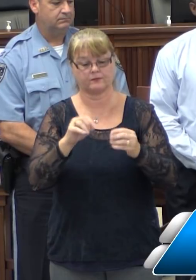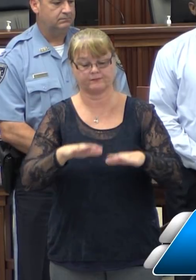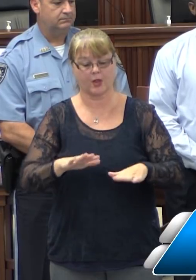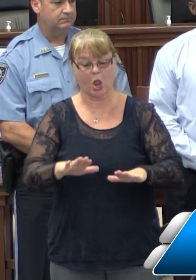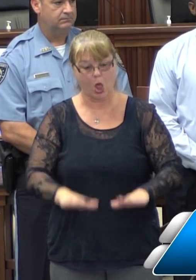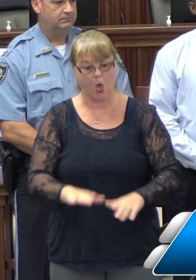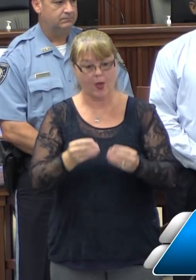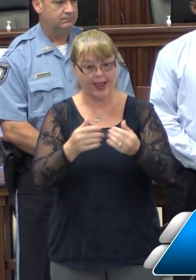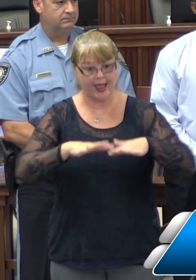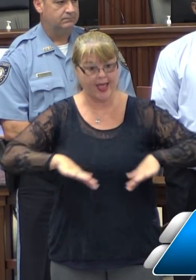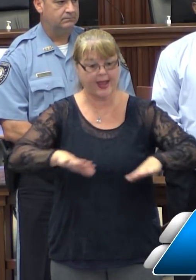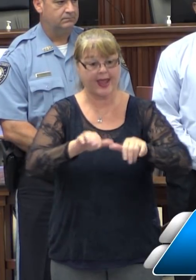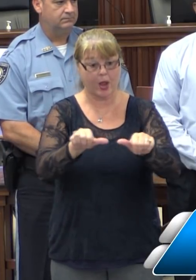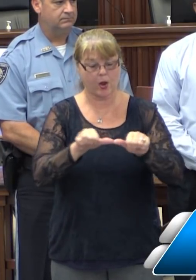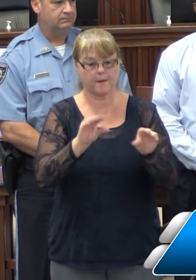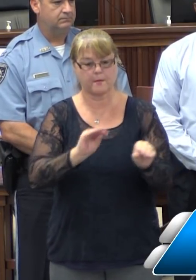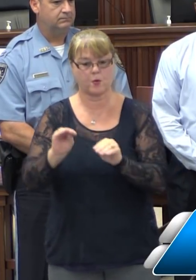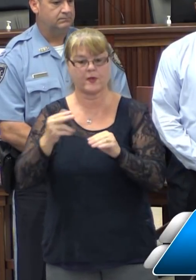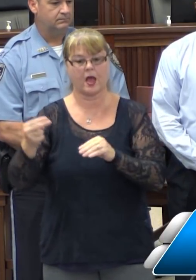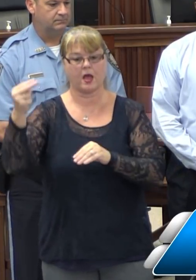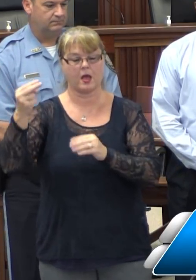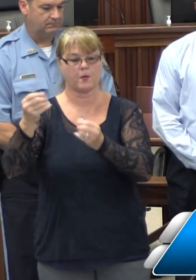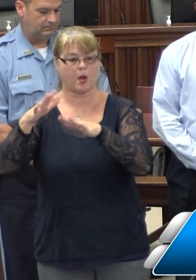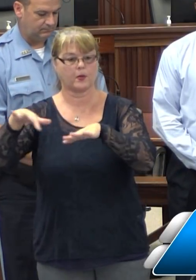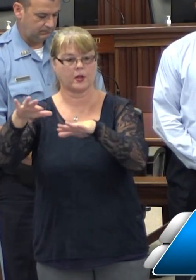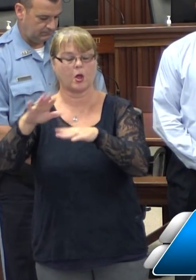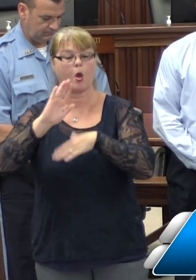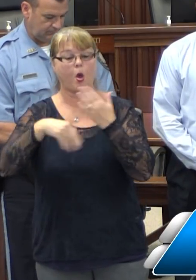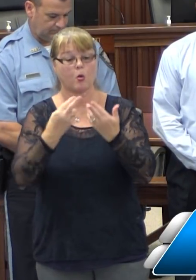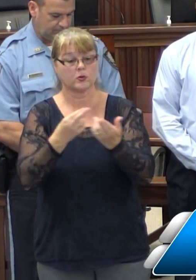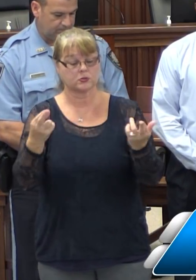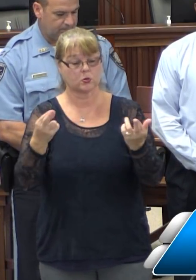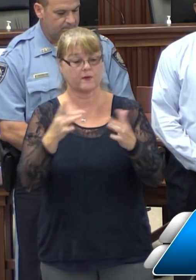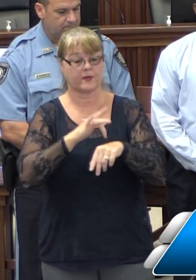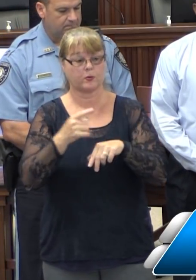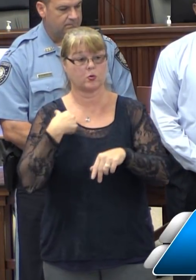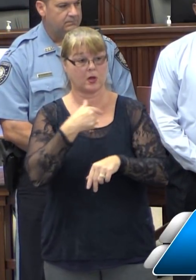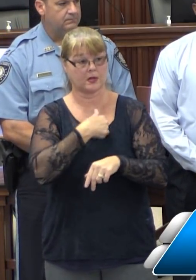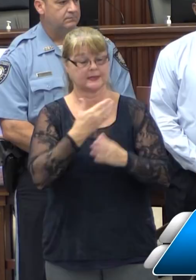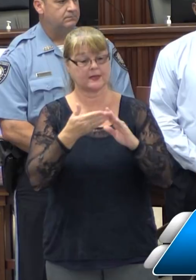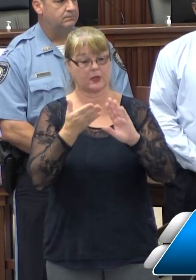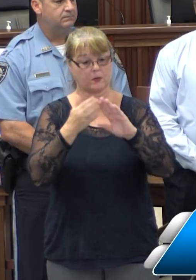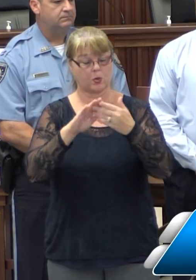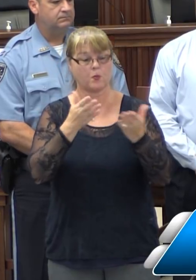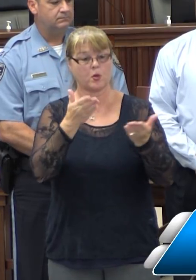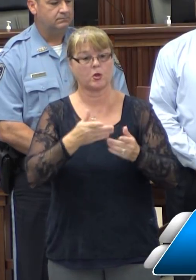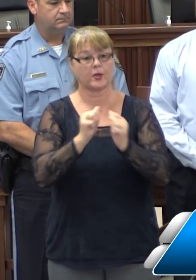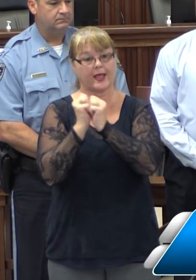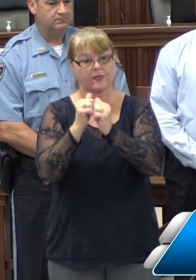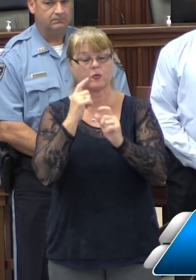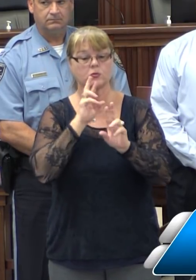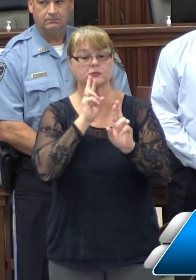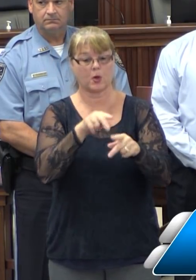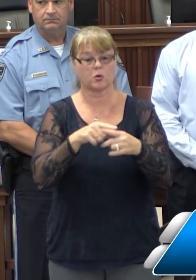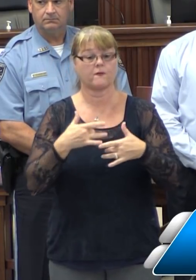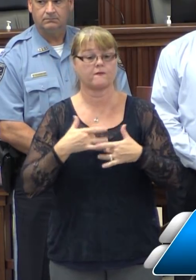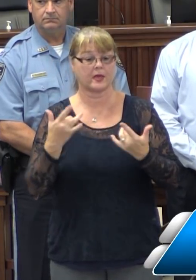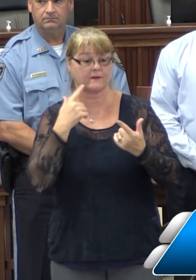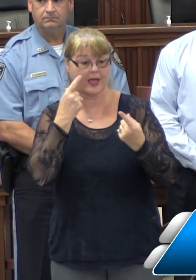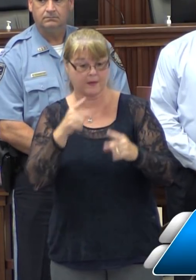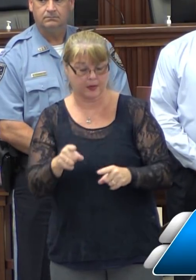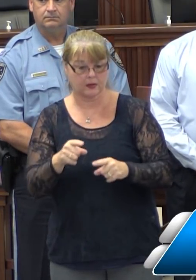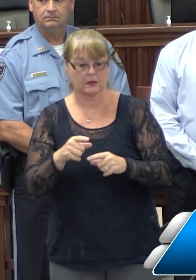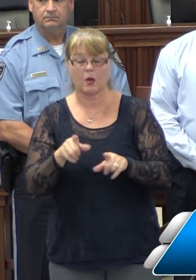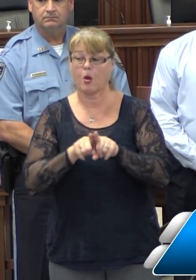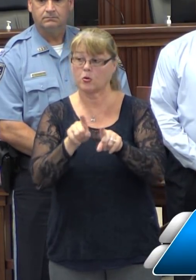It also makes sure that we have all of the resources available to us throughout the community in order to bring those together to respond to an event. And it also sounded like